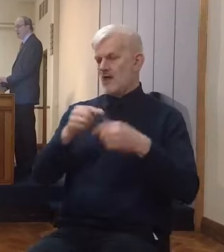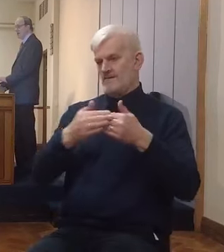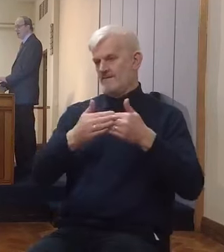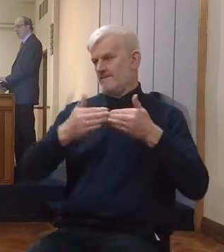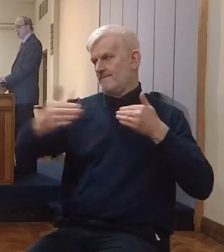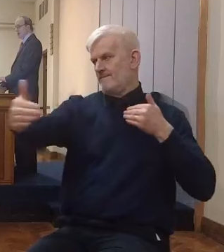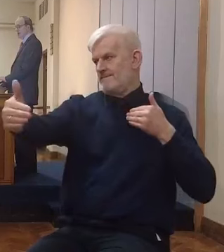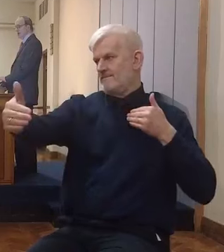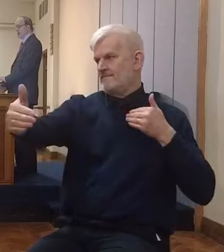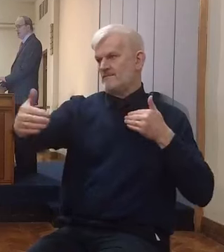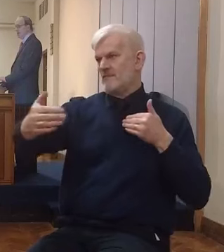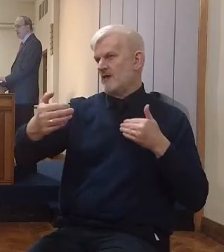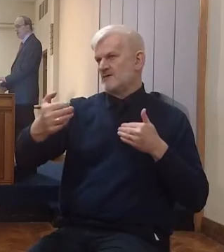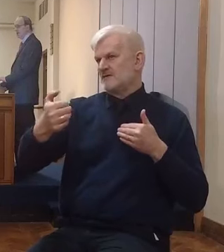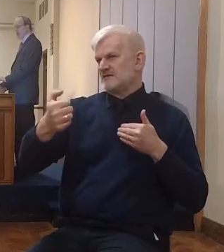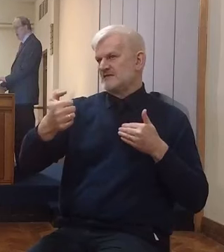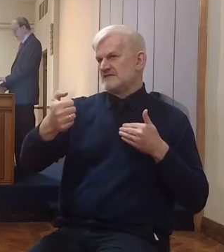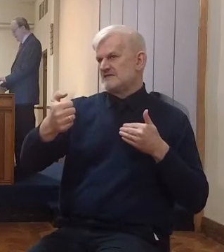of some